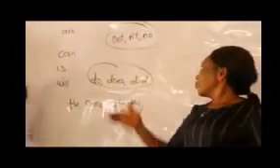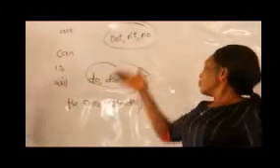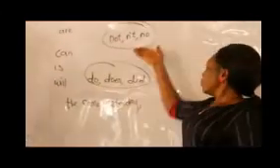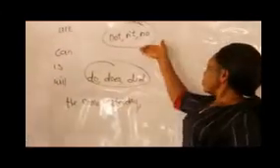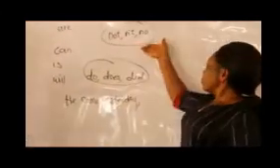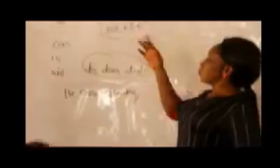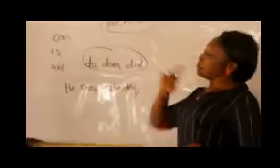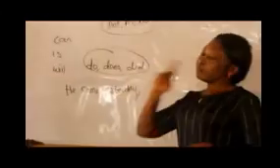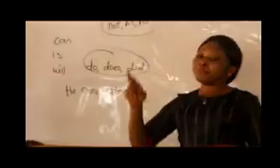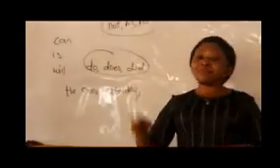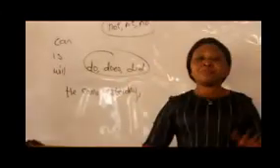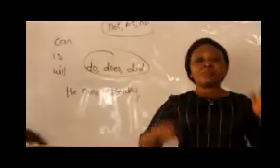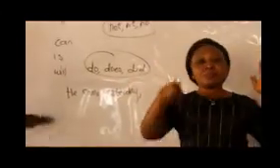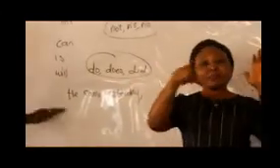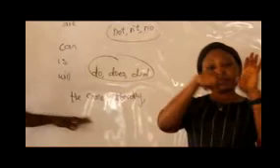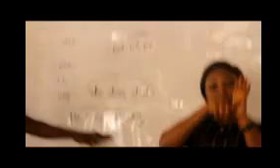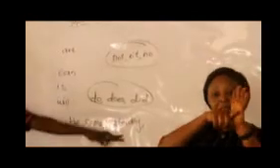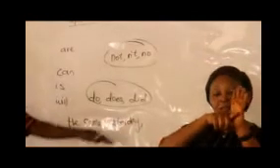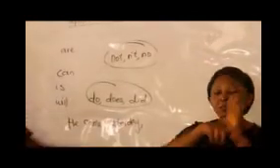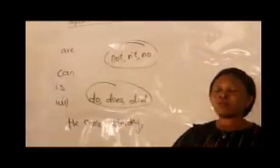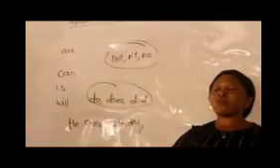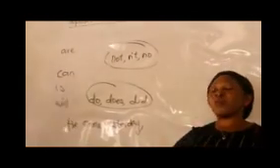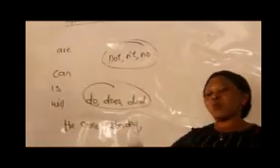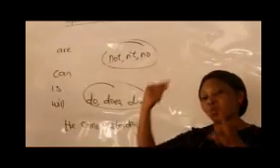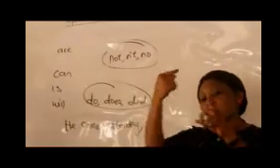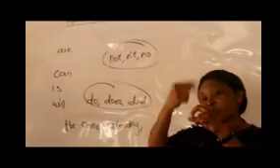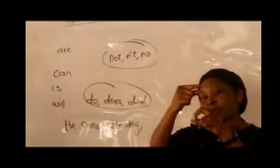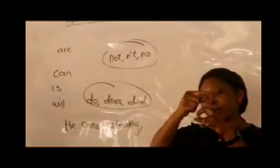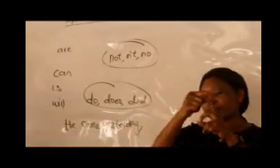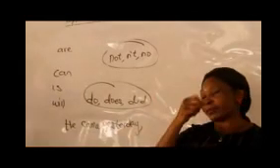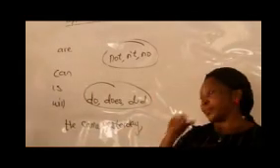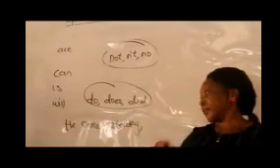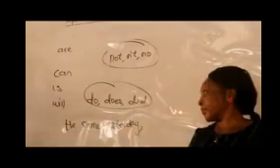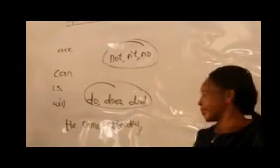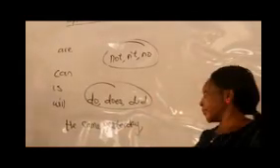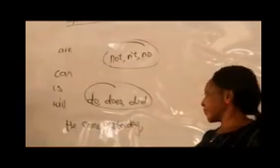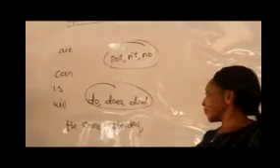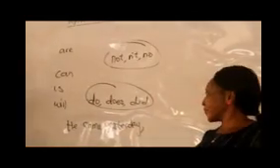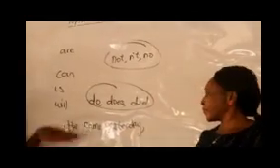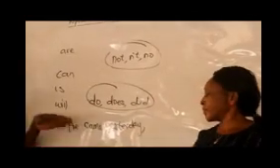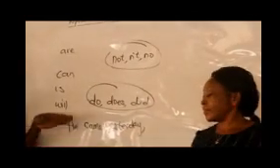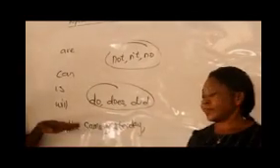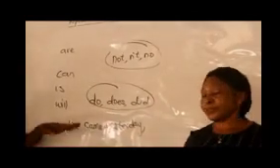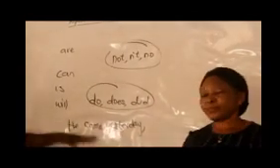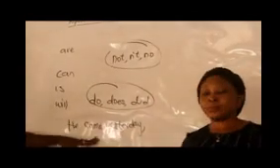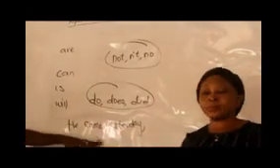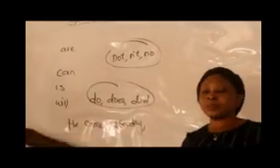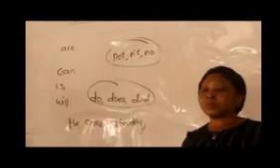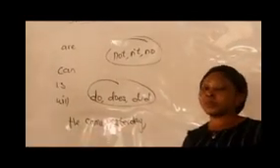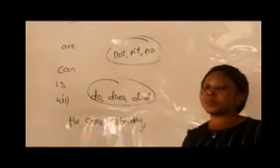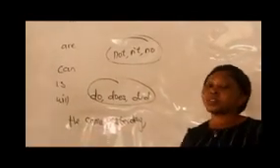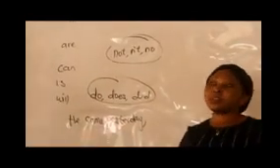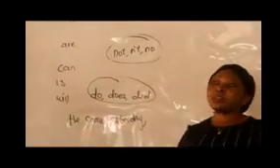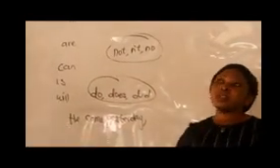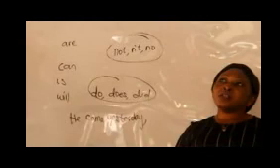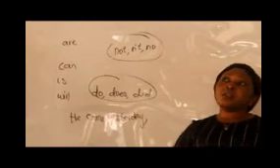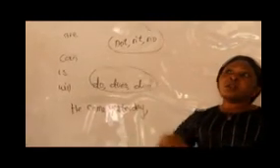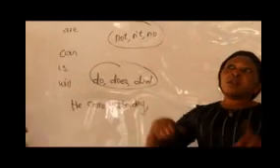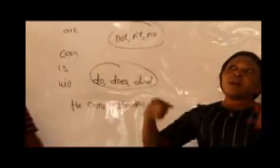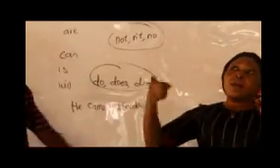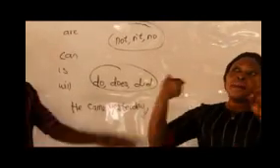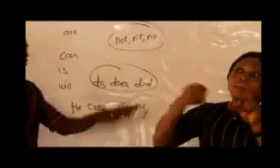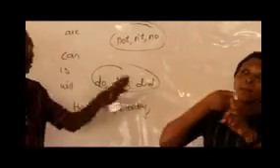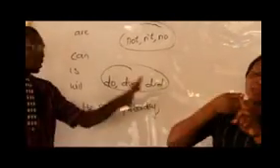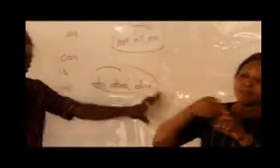negative. It is not here. So since you said that positive